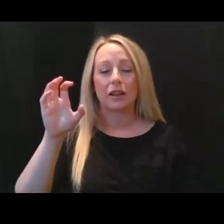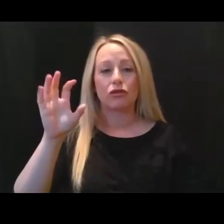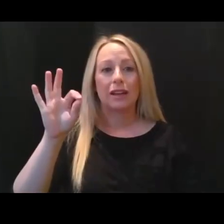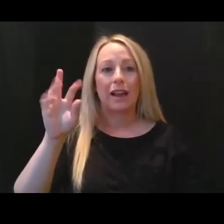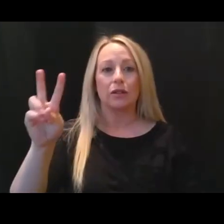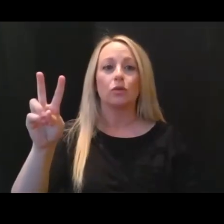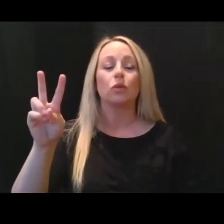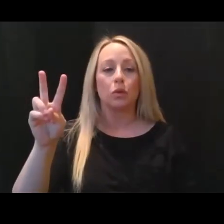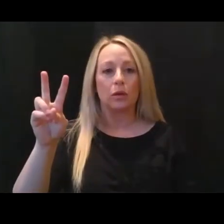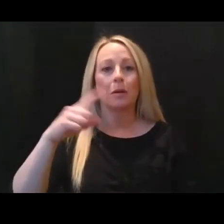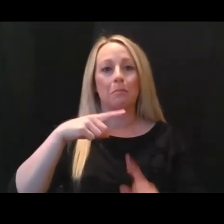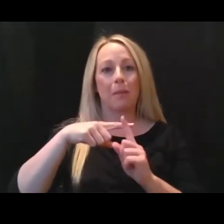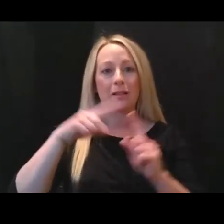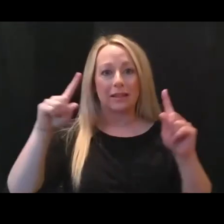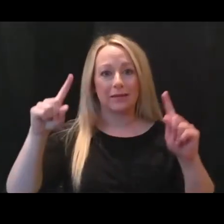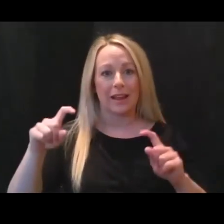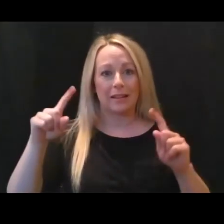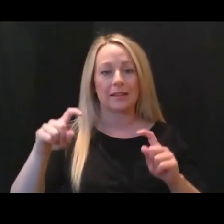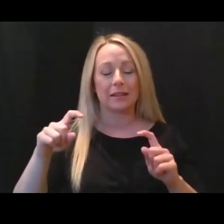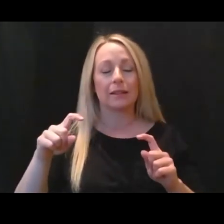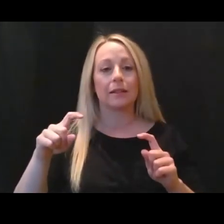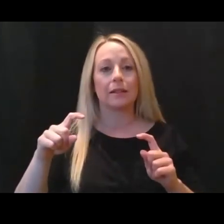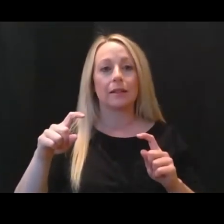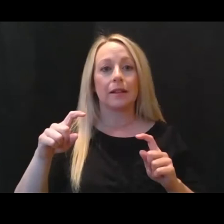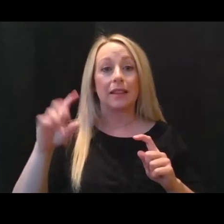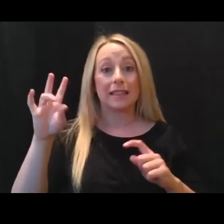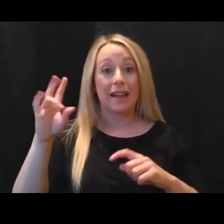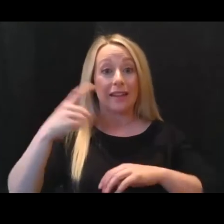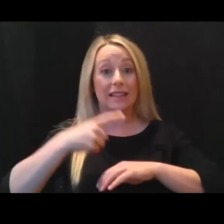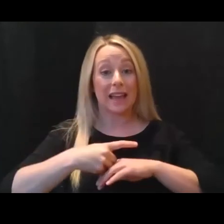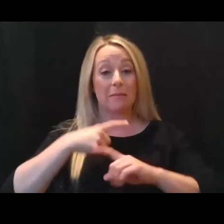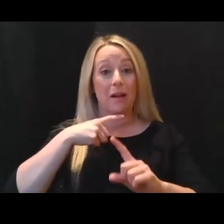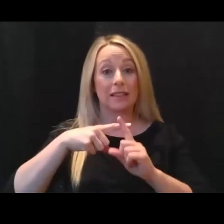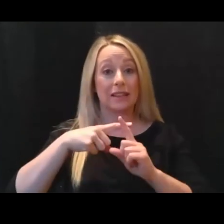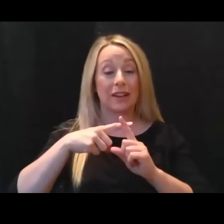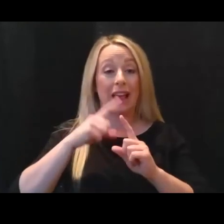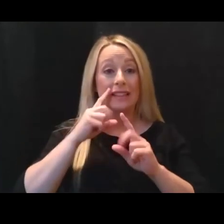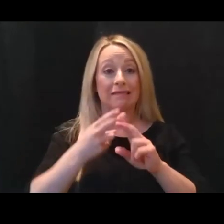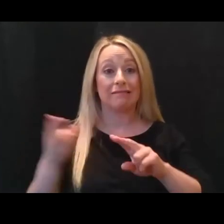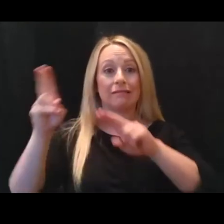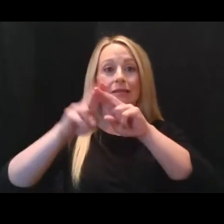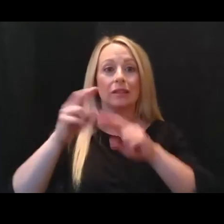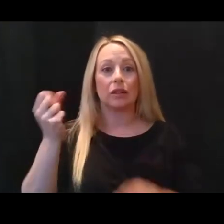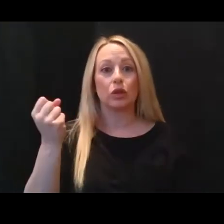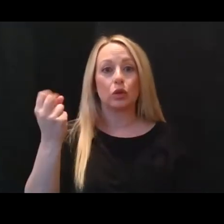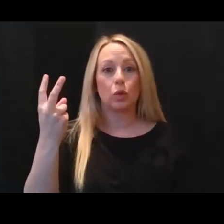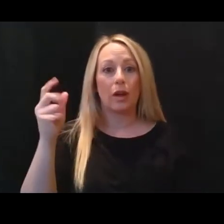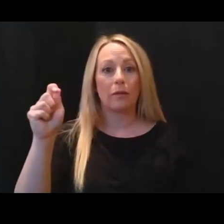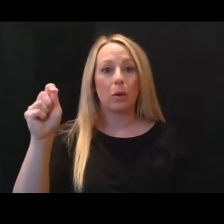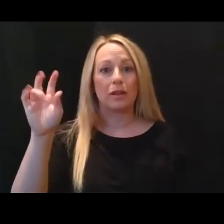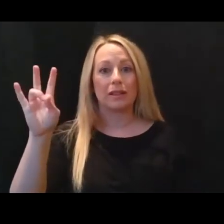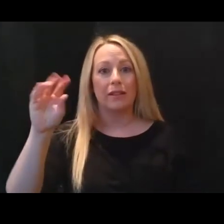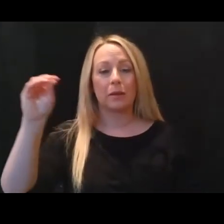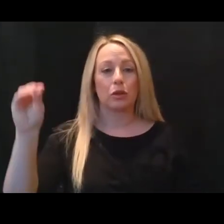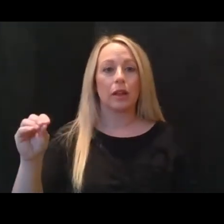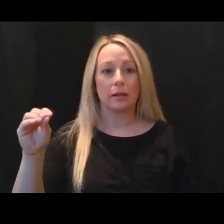19,692 positive tests. Our 7-day positivity has risen to 12.7%.